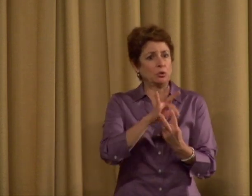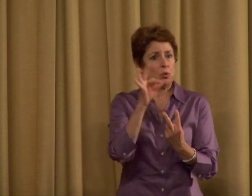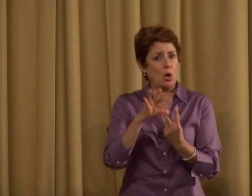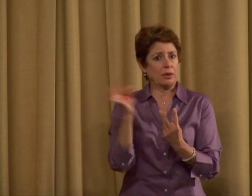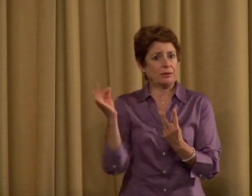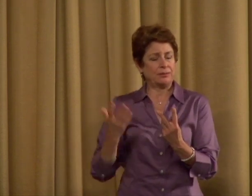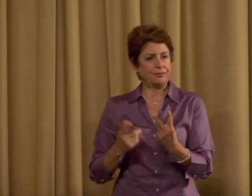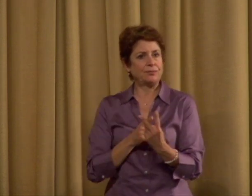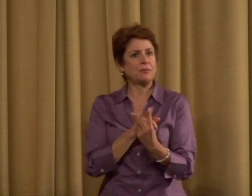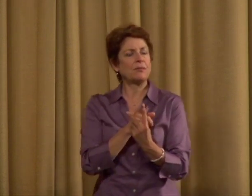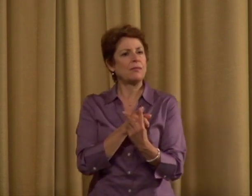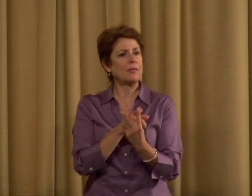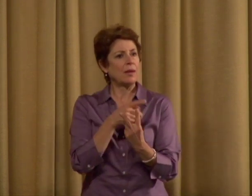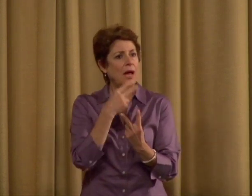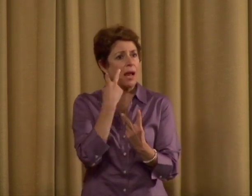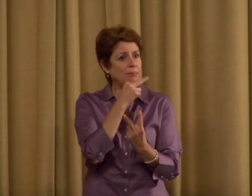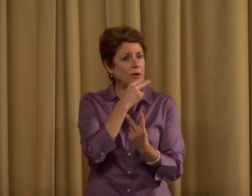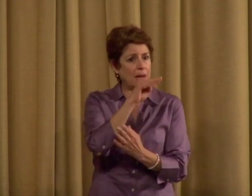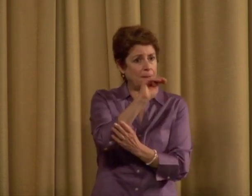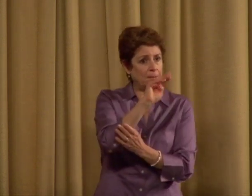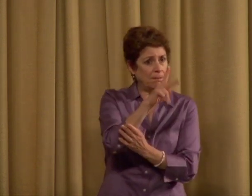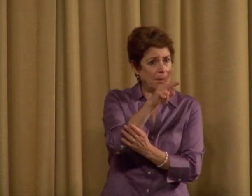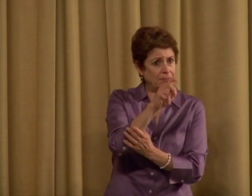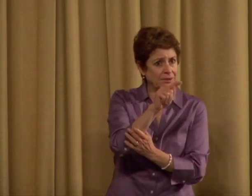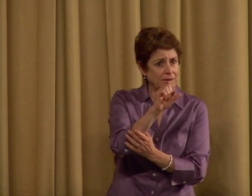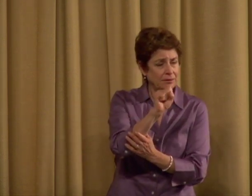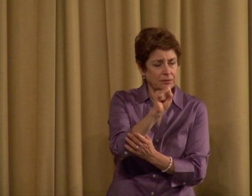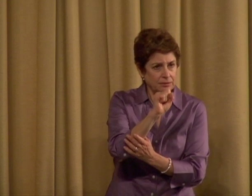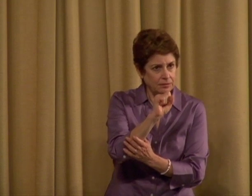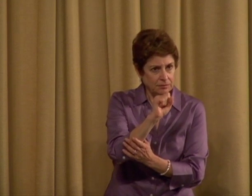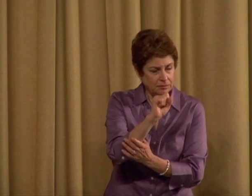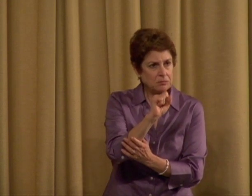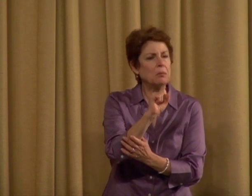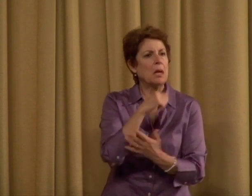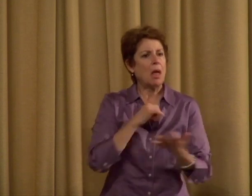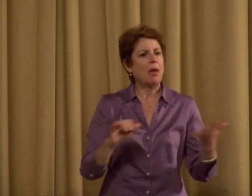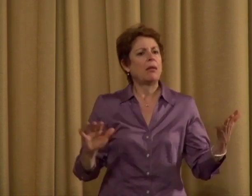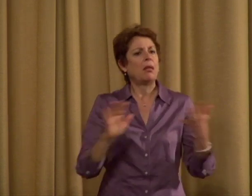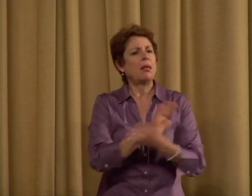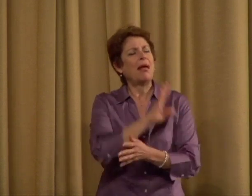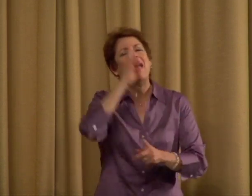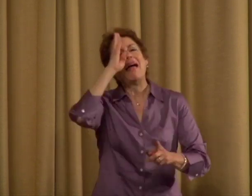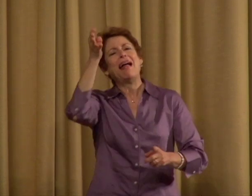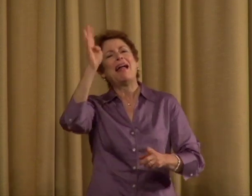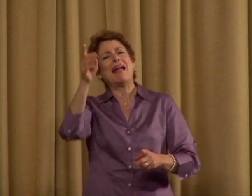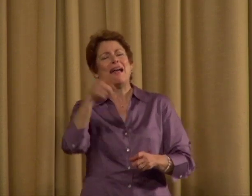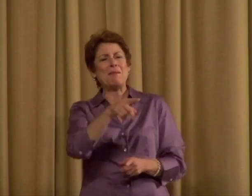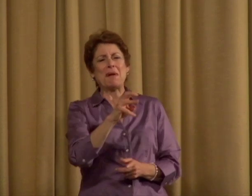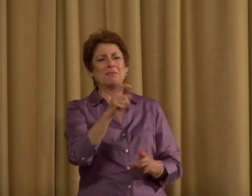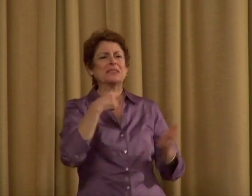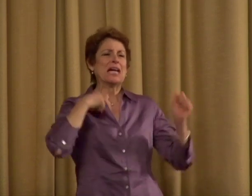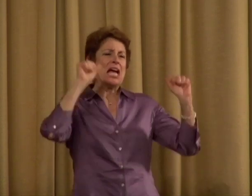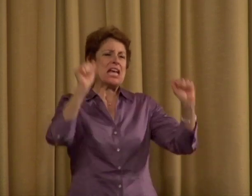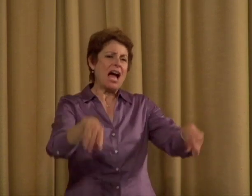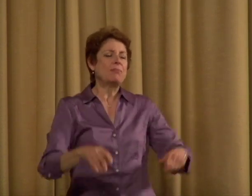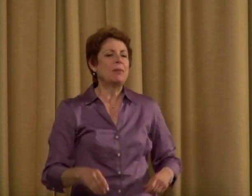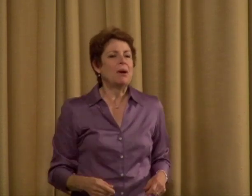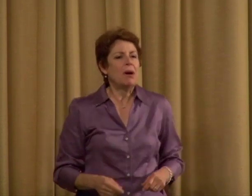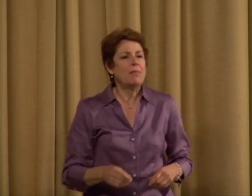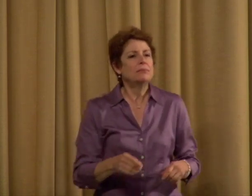about that. There's 2 choices here. Lip reading and play like the Muppets. It's like, oh, making up things. Like, well,